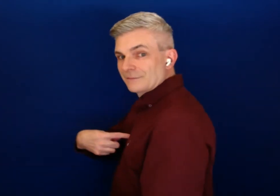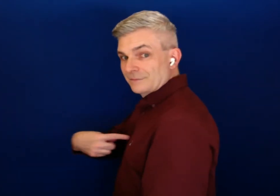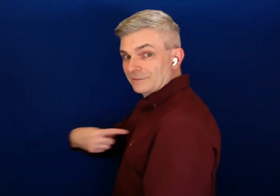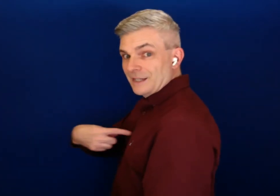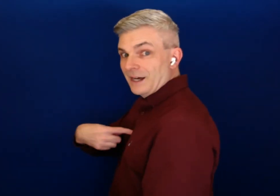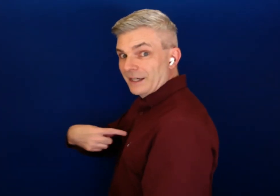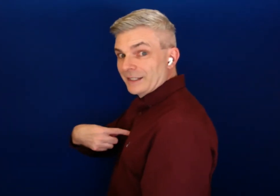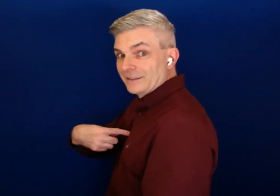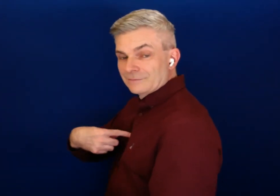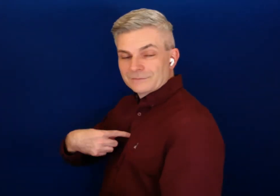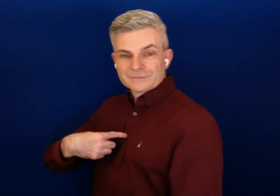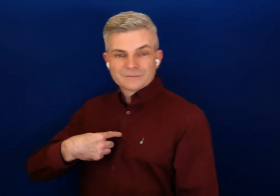I